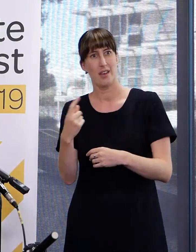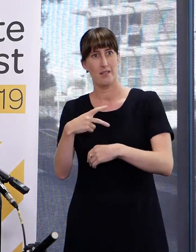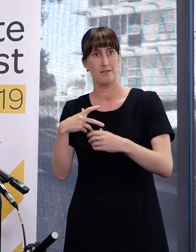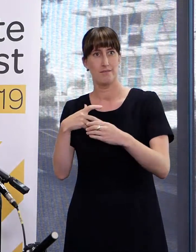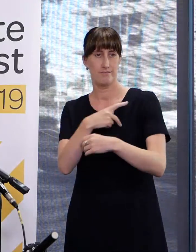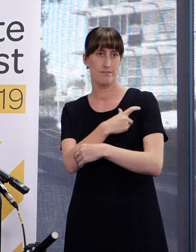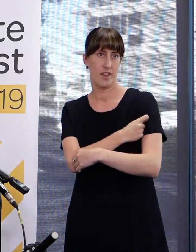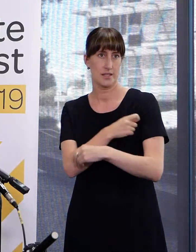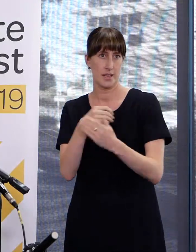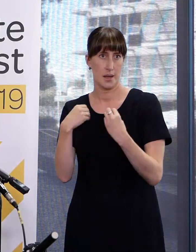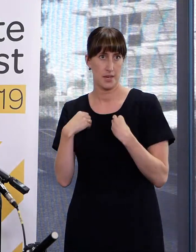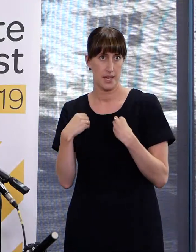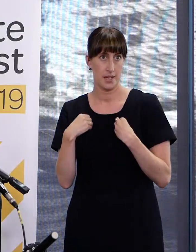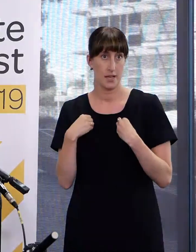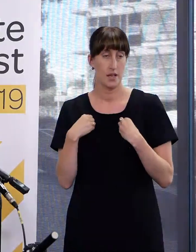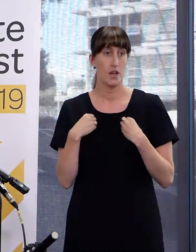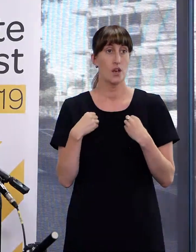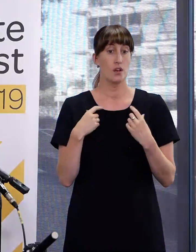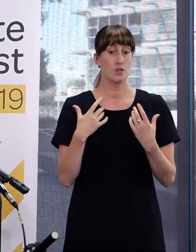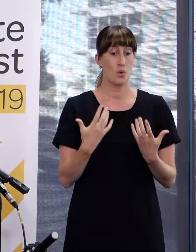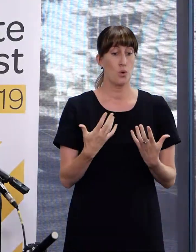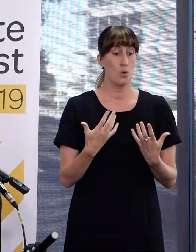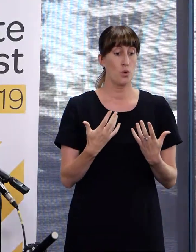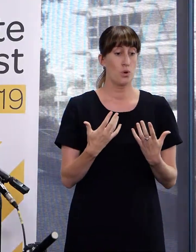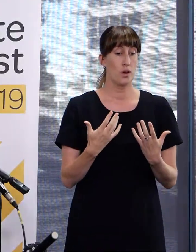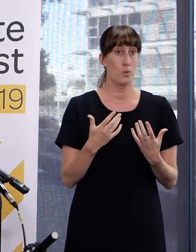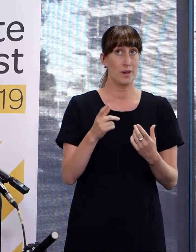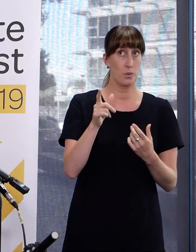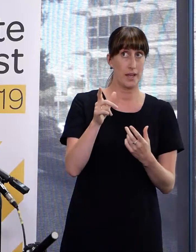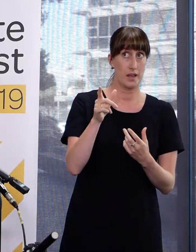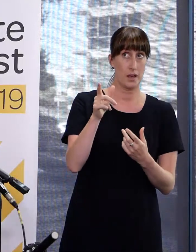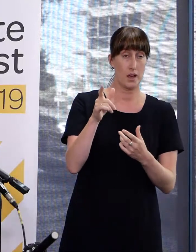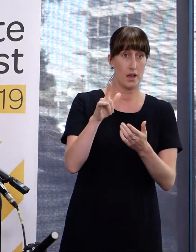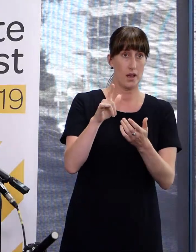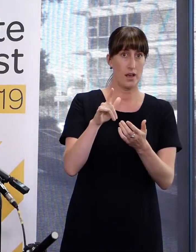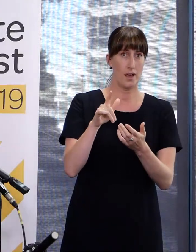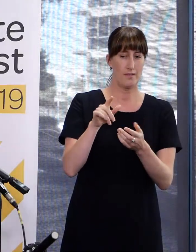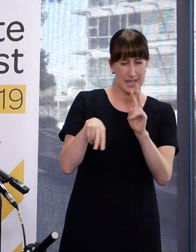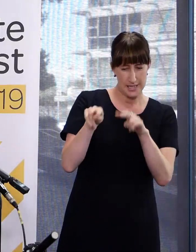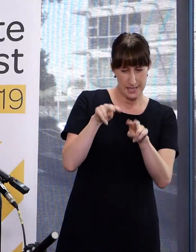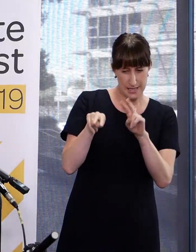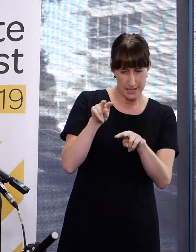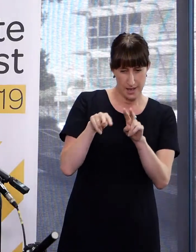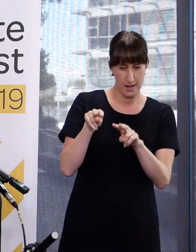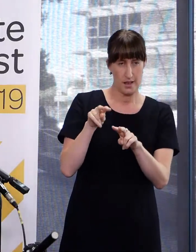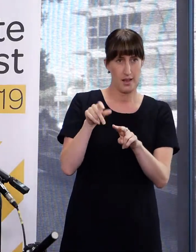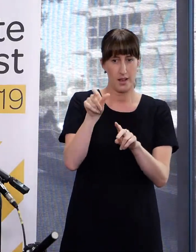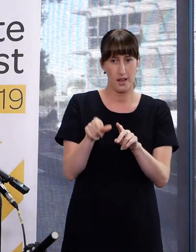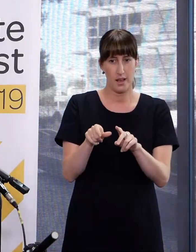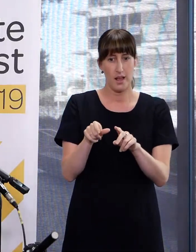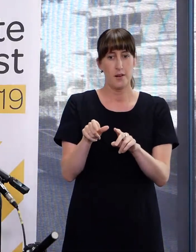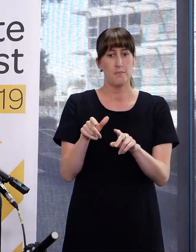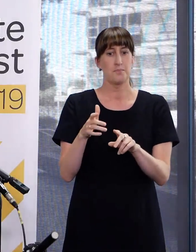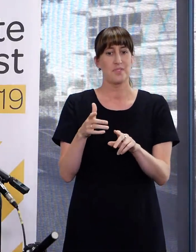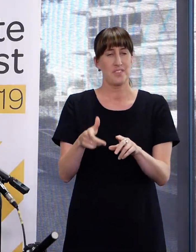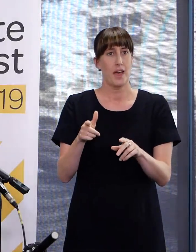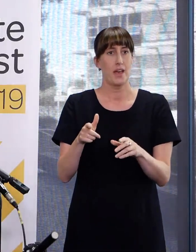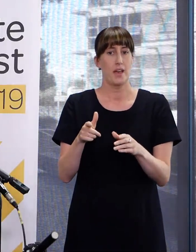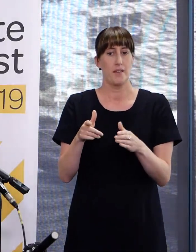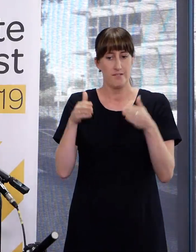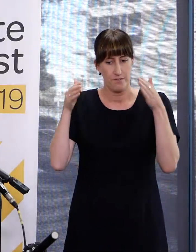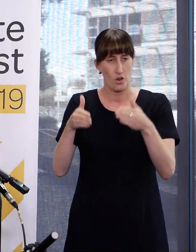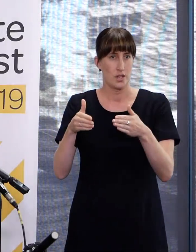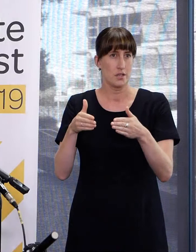get information. So there are no roadblocks with, an assessor needing to finish with the Pfizer vaccine to start on the AstraZeneca vaccine.